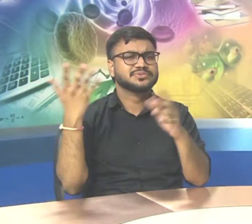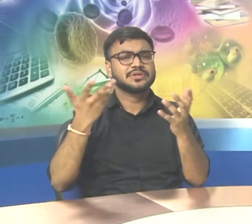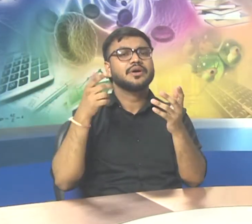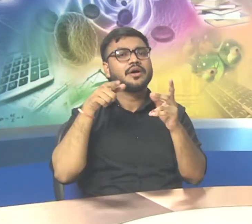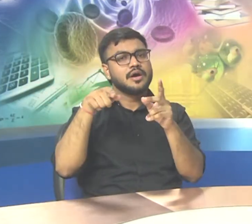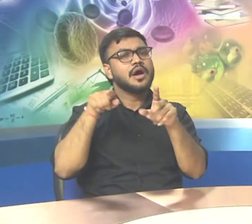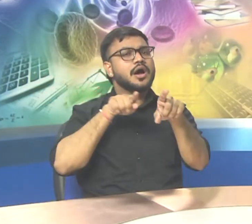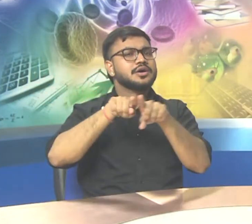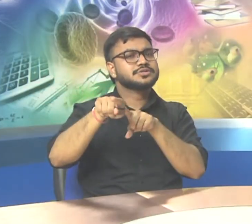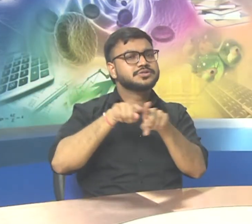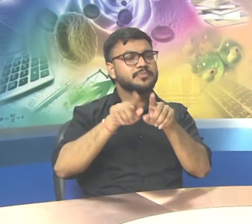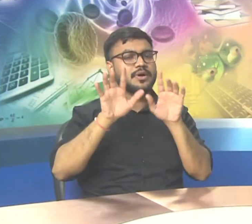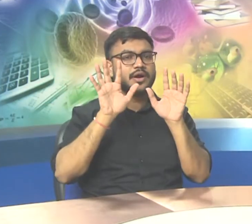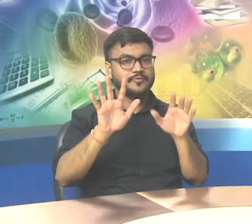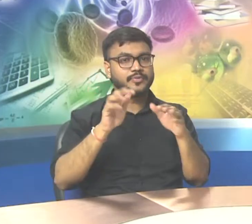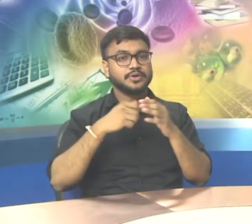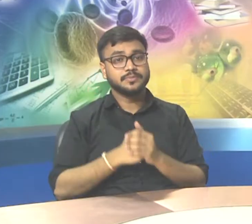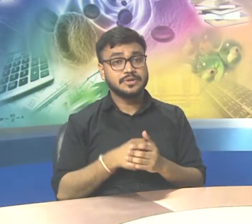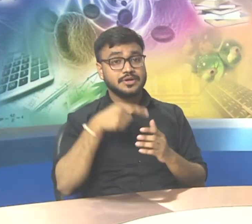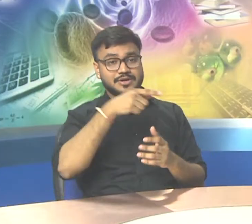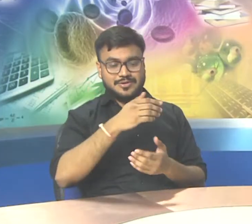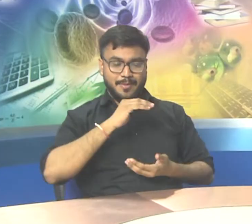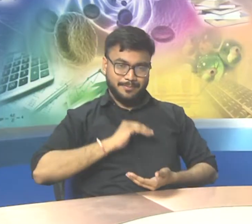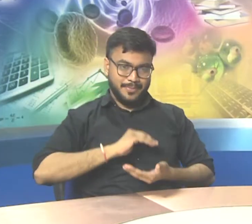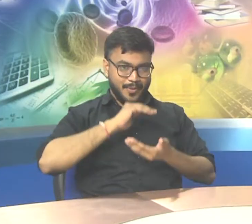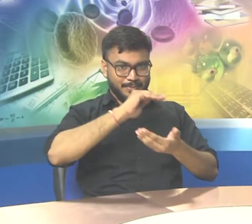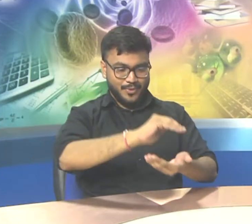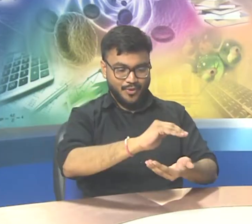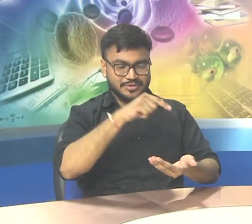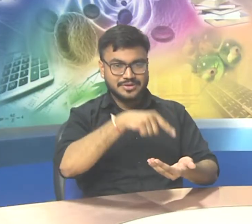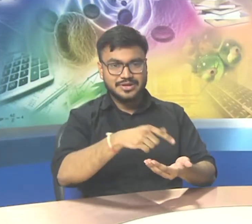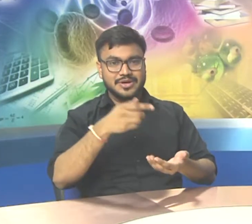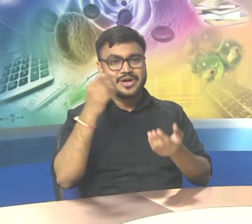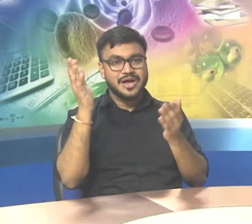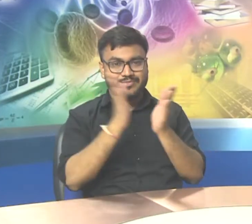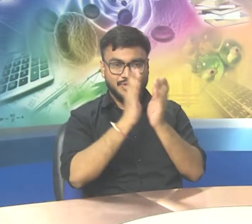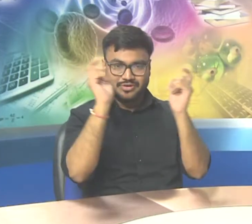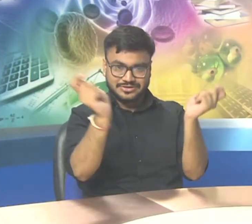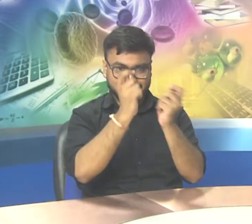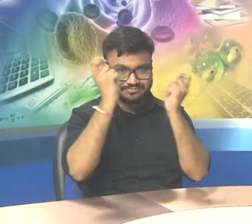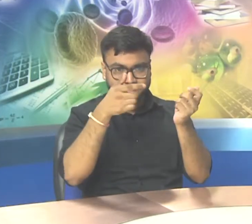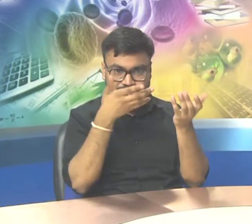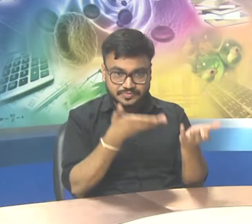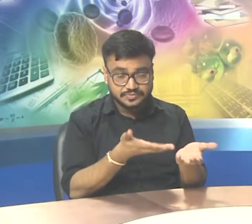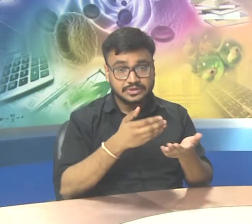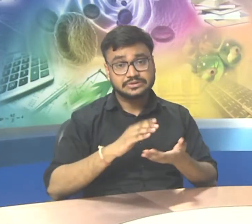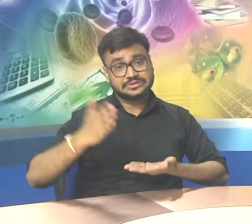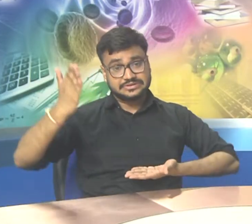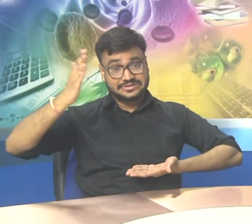and celebrations around the world. For example, birth of a child